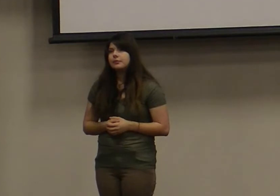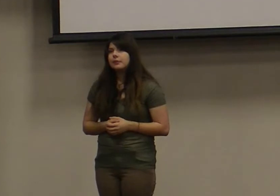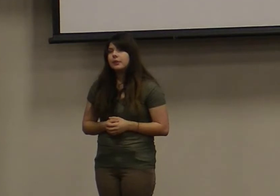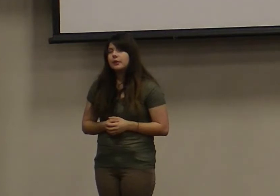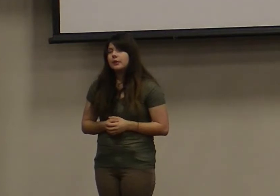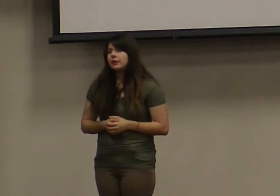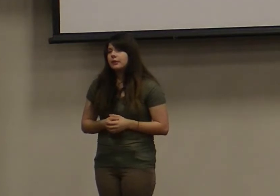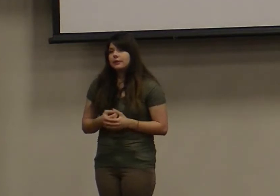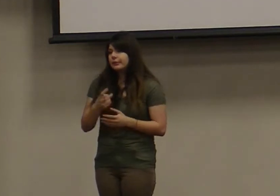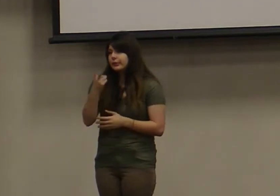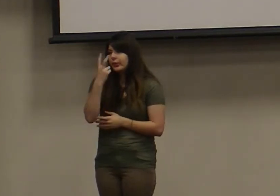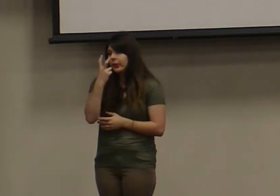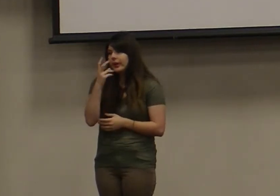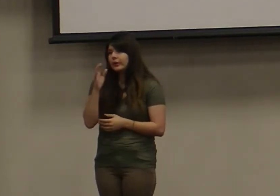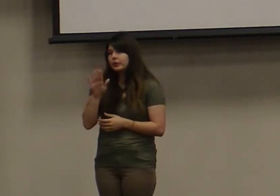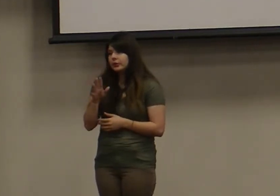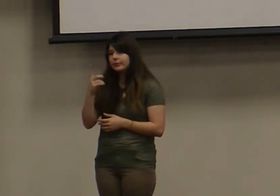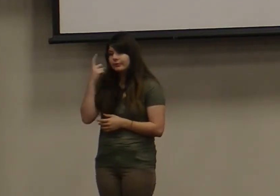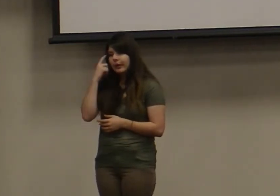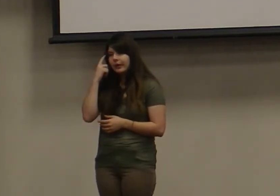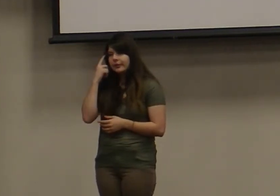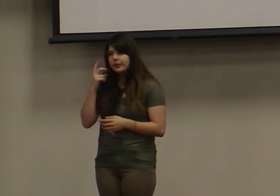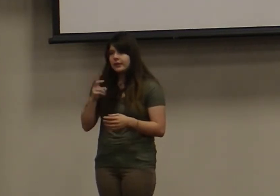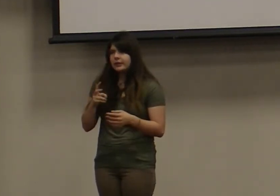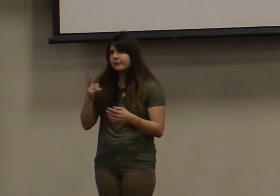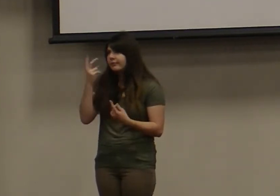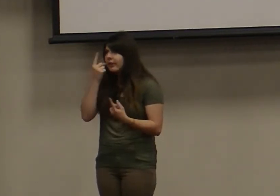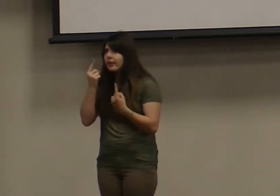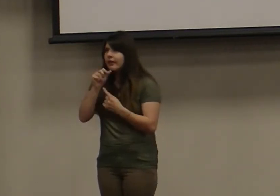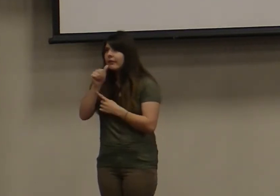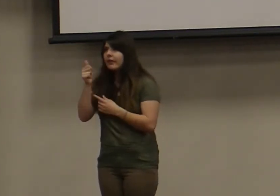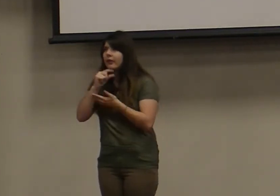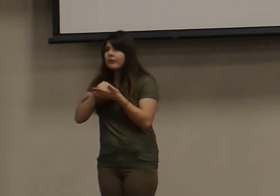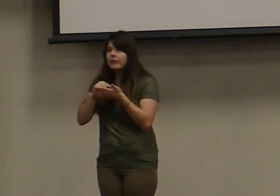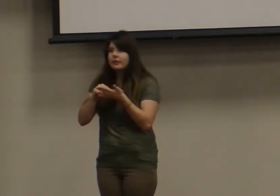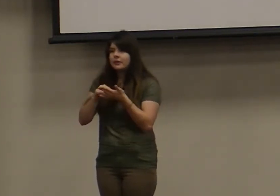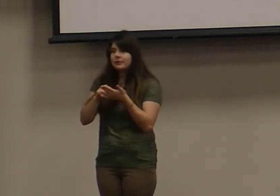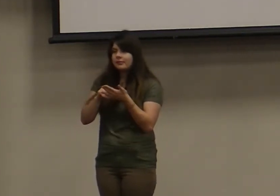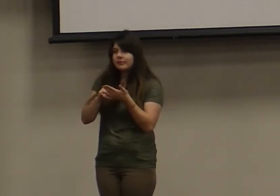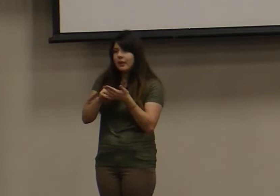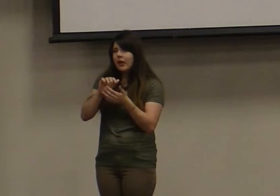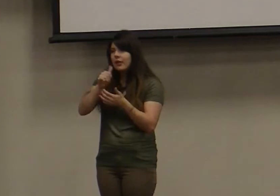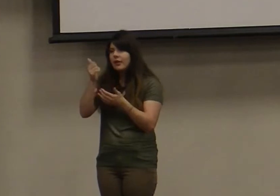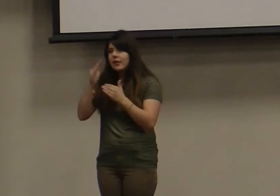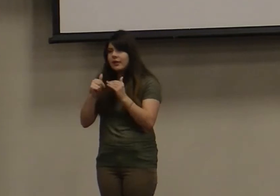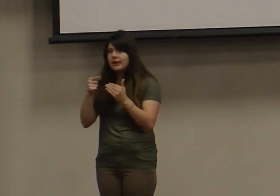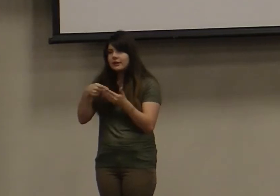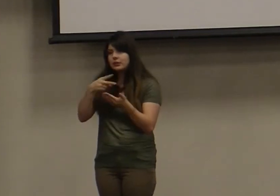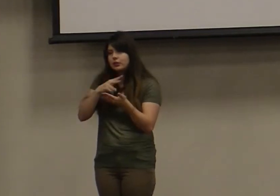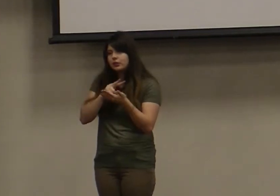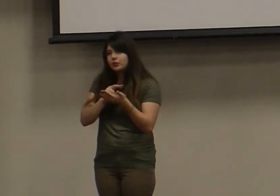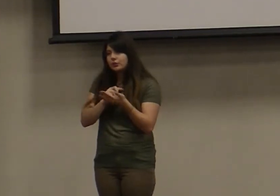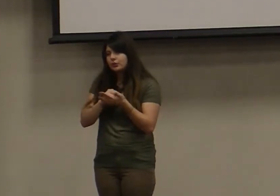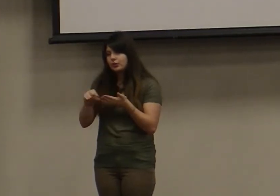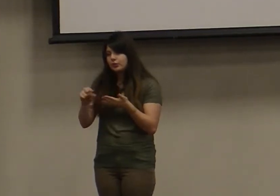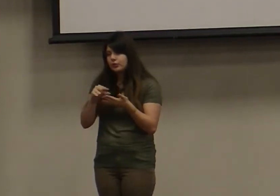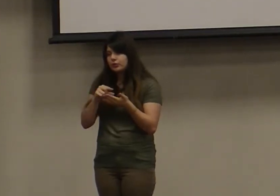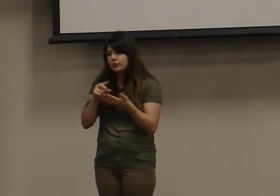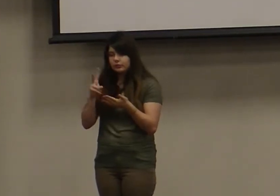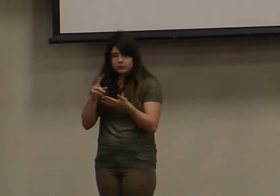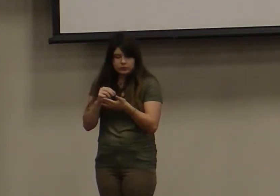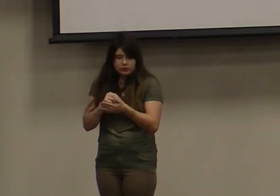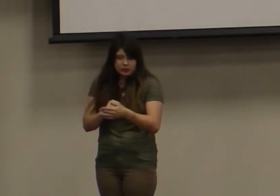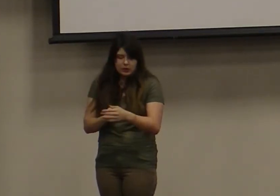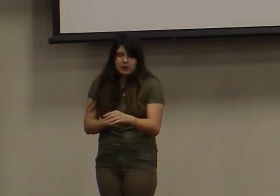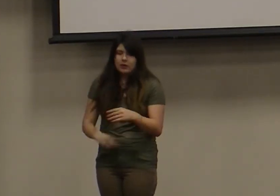No doubt your minds will run to many other texts besides these two. But I want to call your attention to